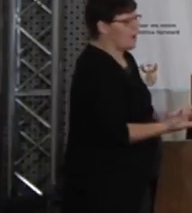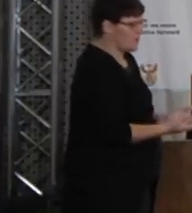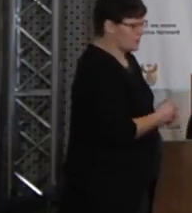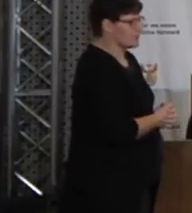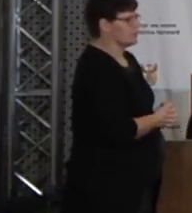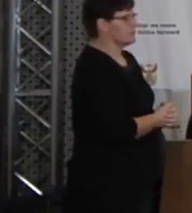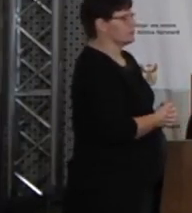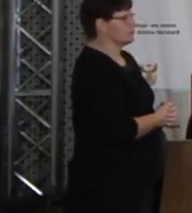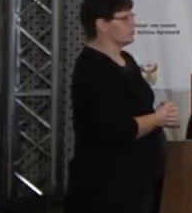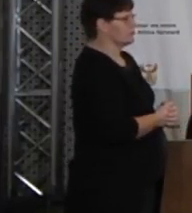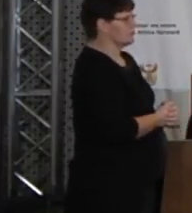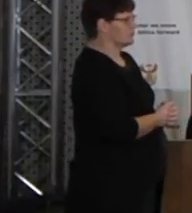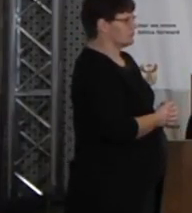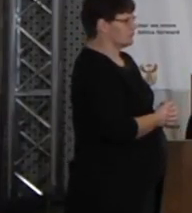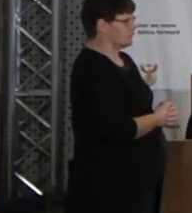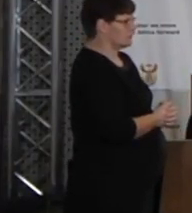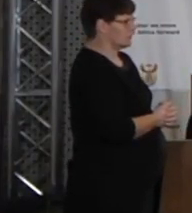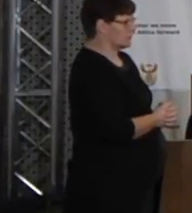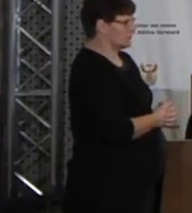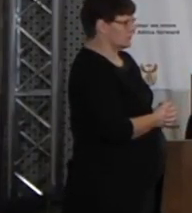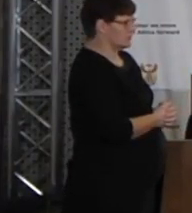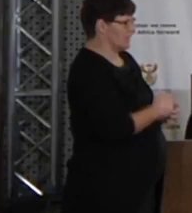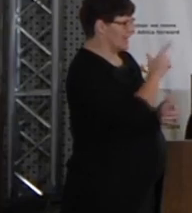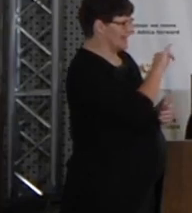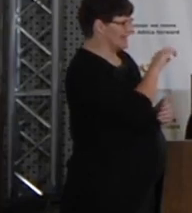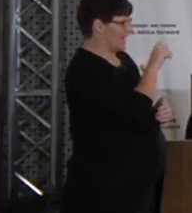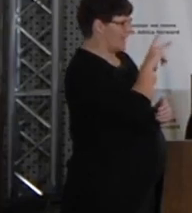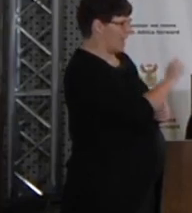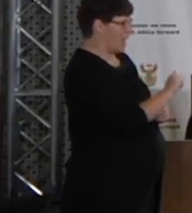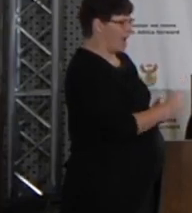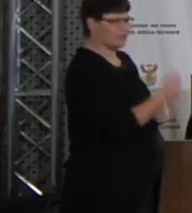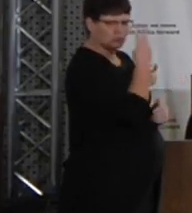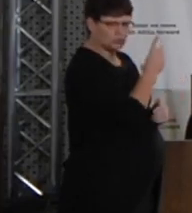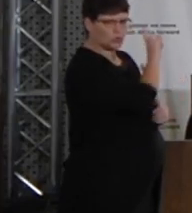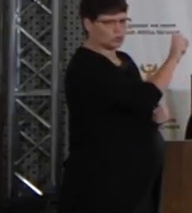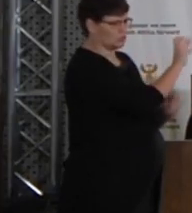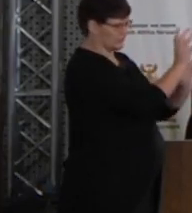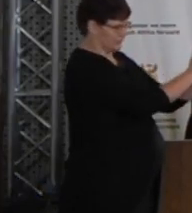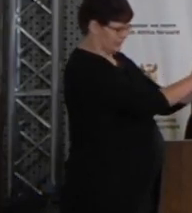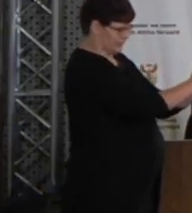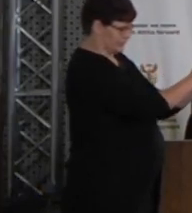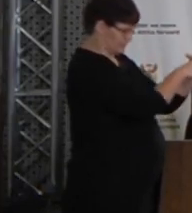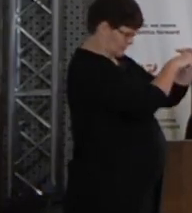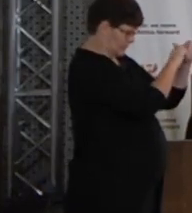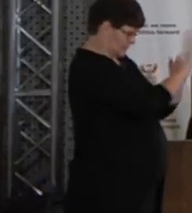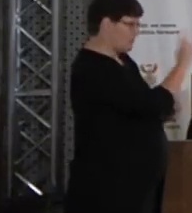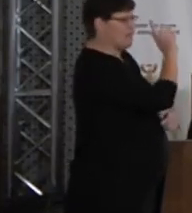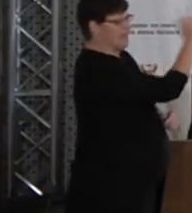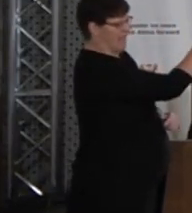Police. Let's hold it. Lee Zega has now asked two questions. We will see Lee Zega